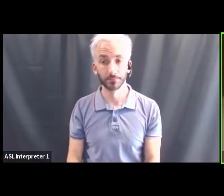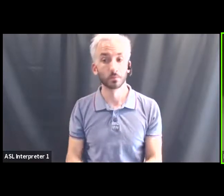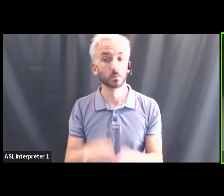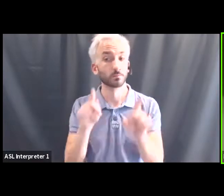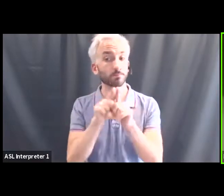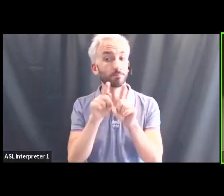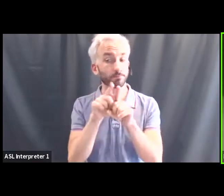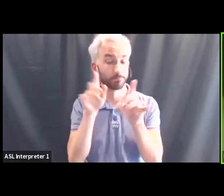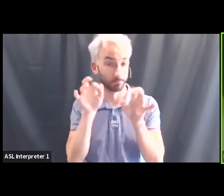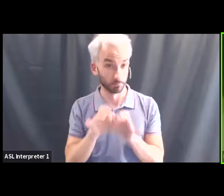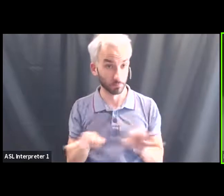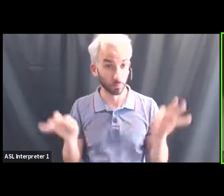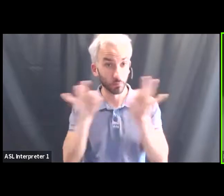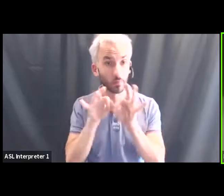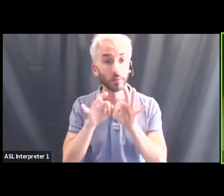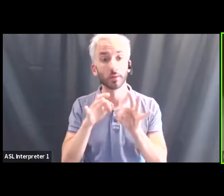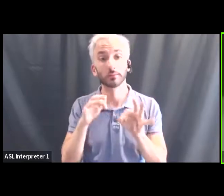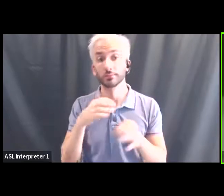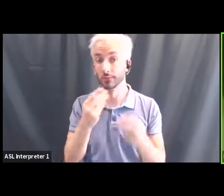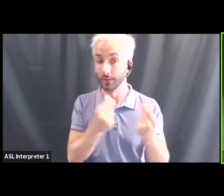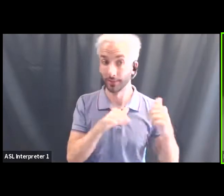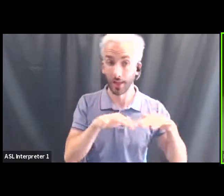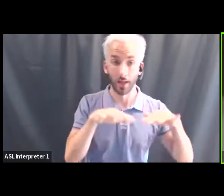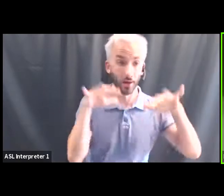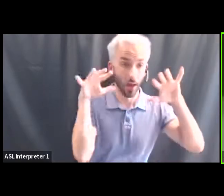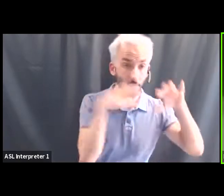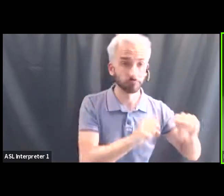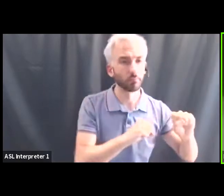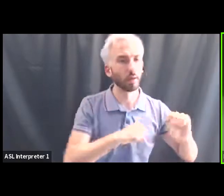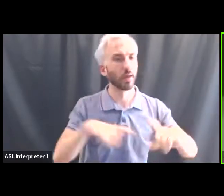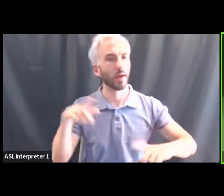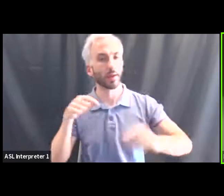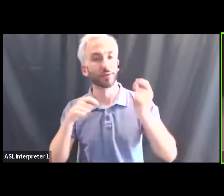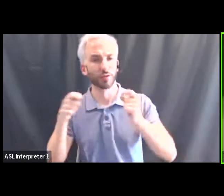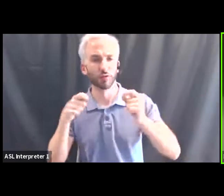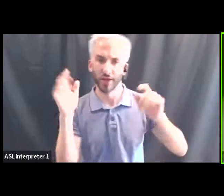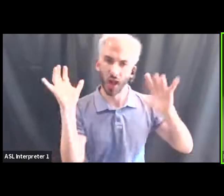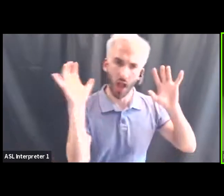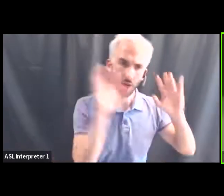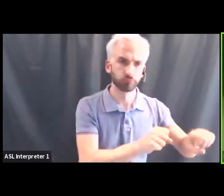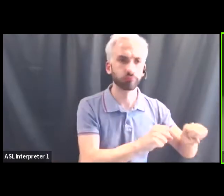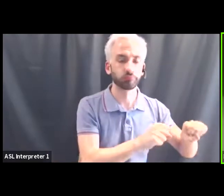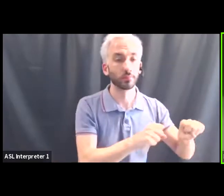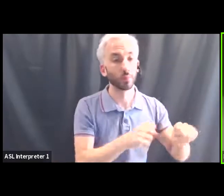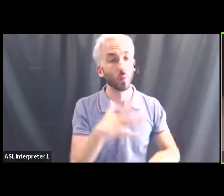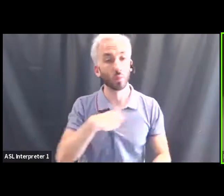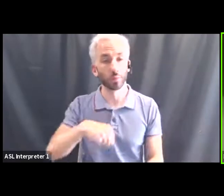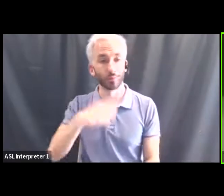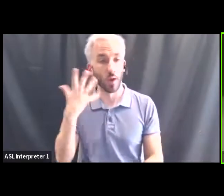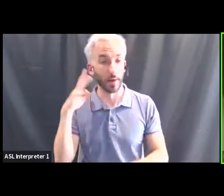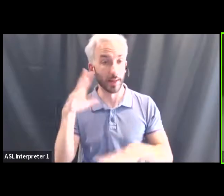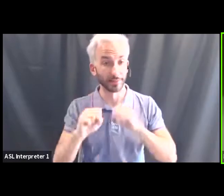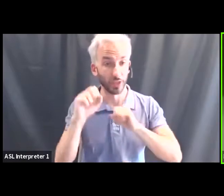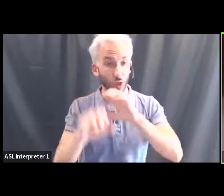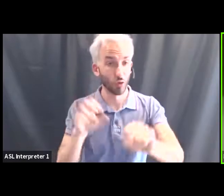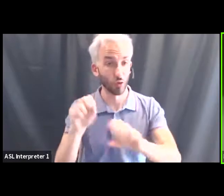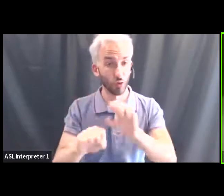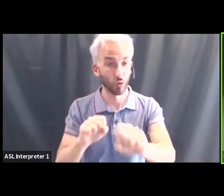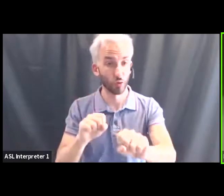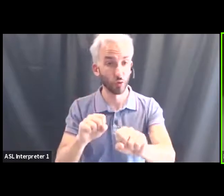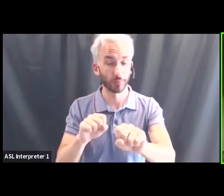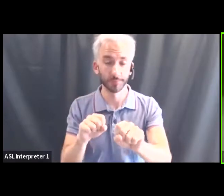in addition to taking land and sovereignty from Indigenous nations, white settler colonialism has